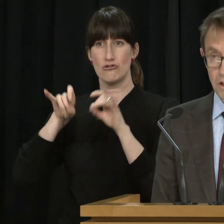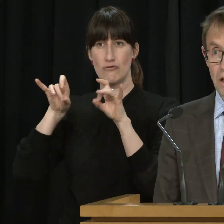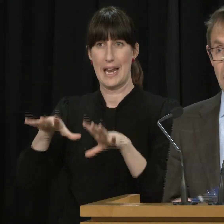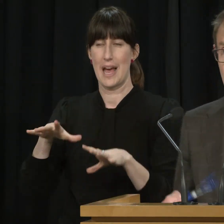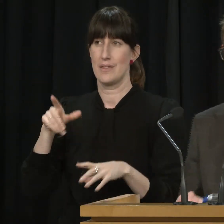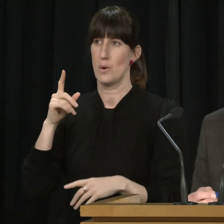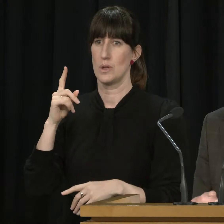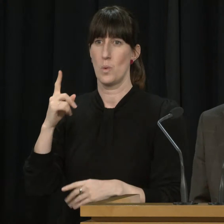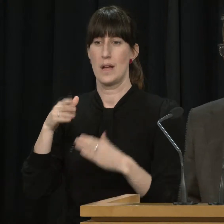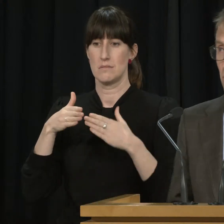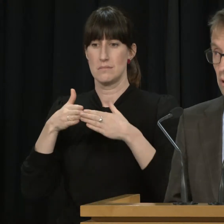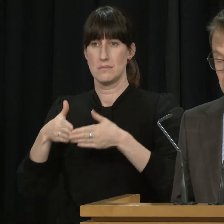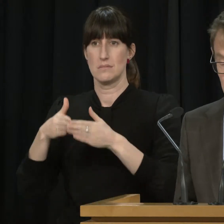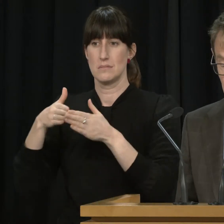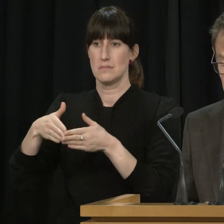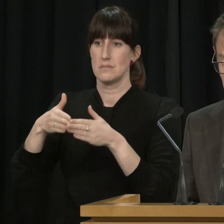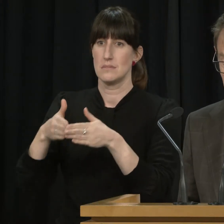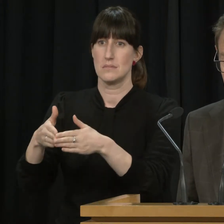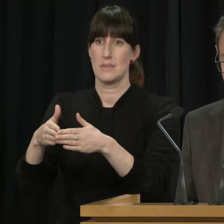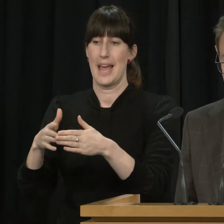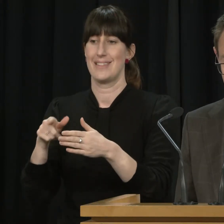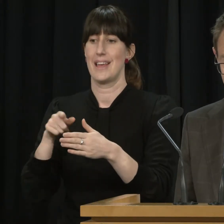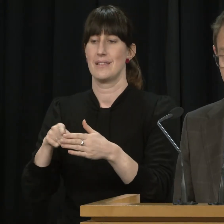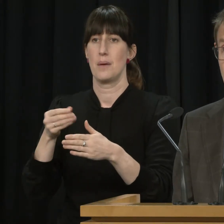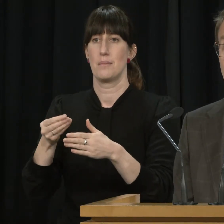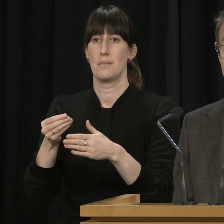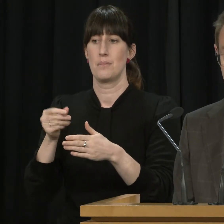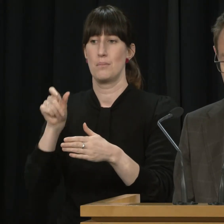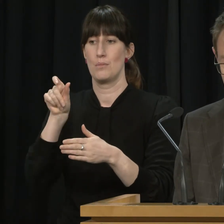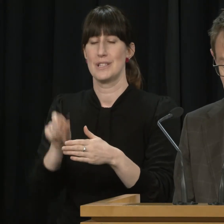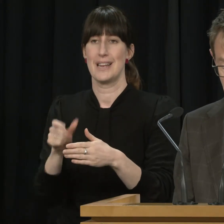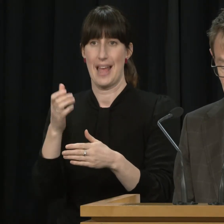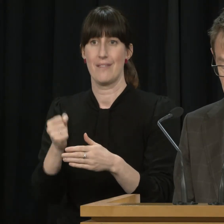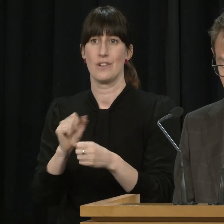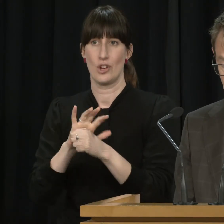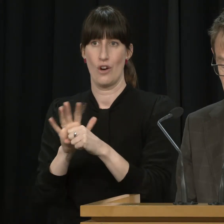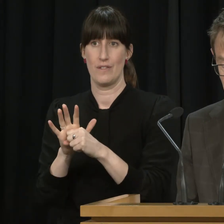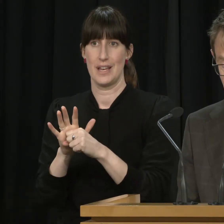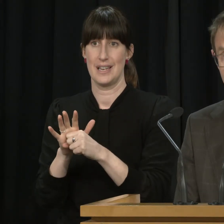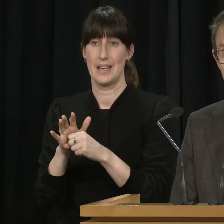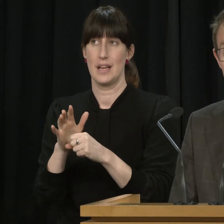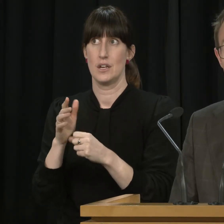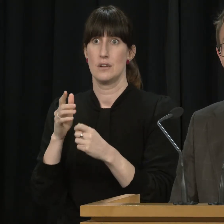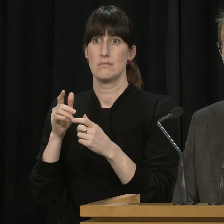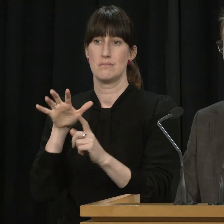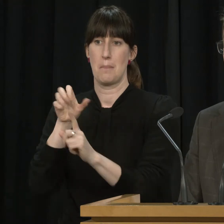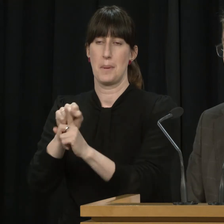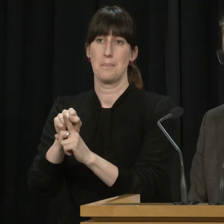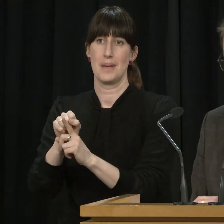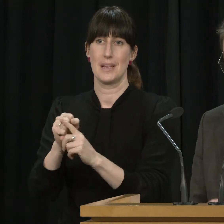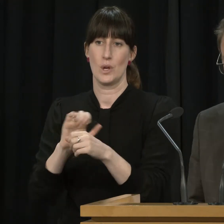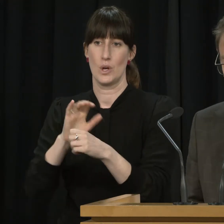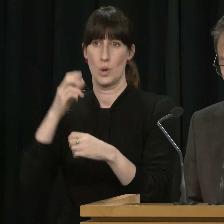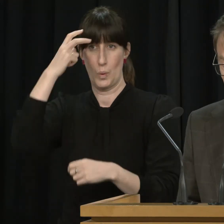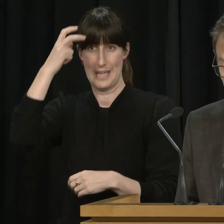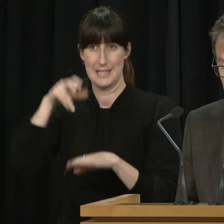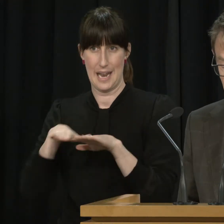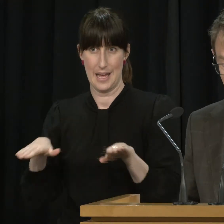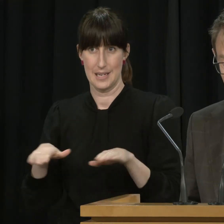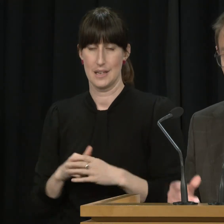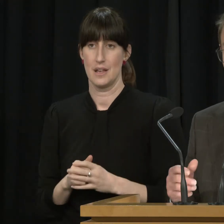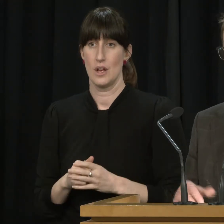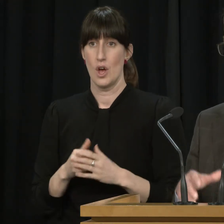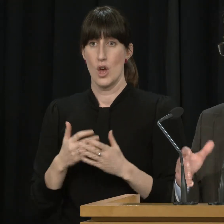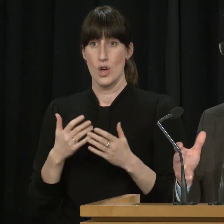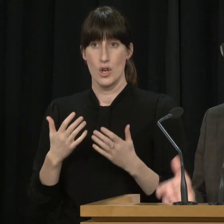2 days, and who subsequently returned a positive test in Queensland. So the assessment by ESR, and we would agree,